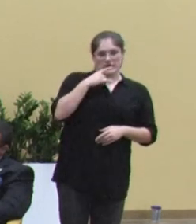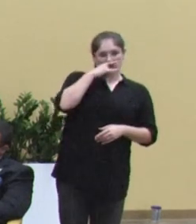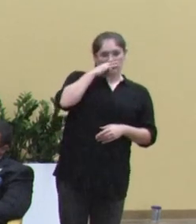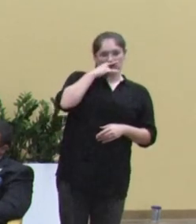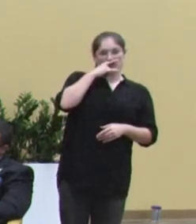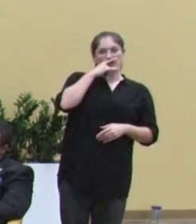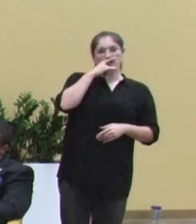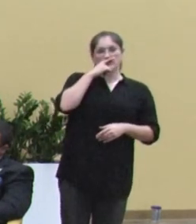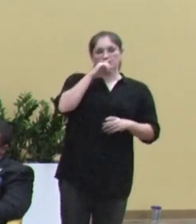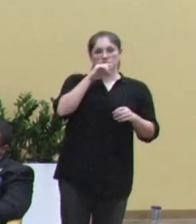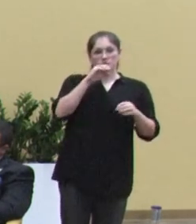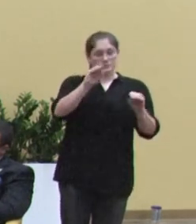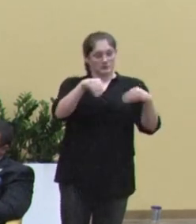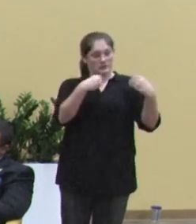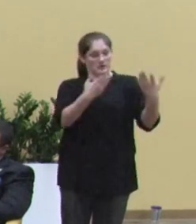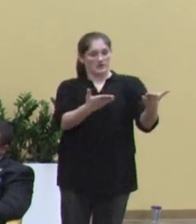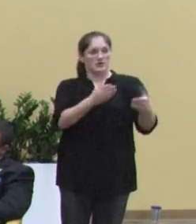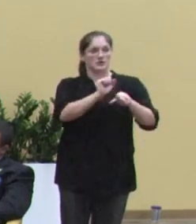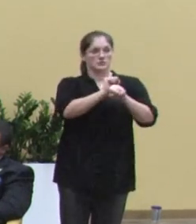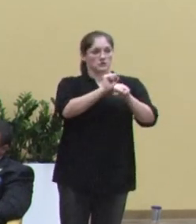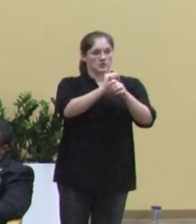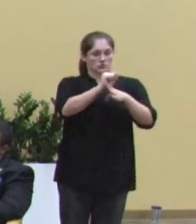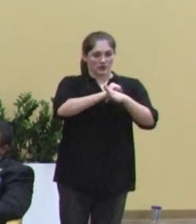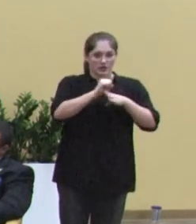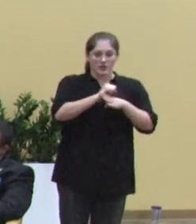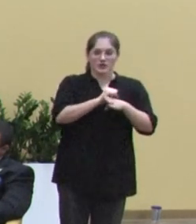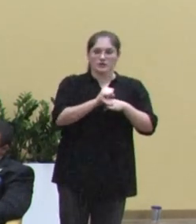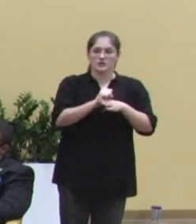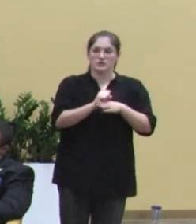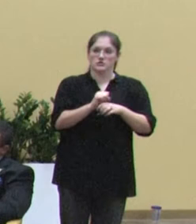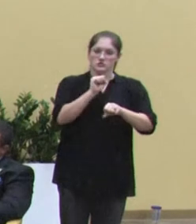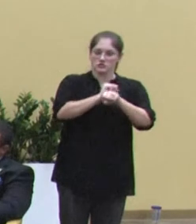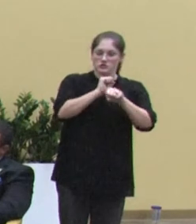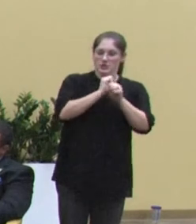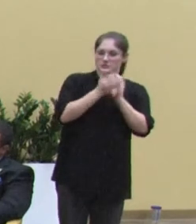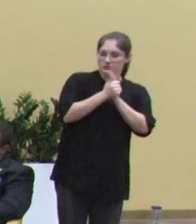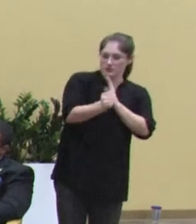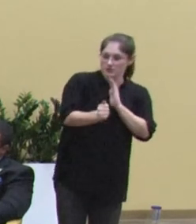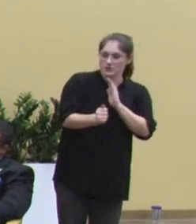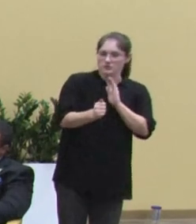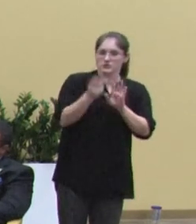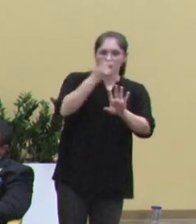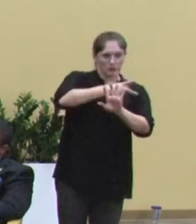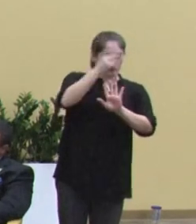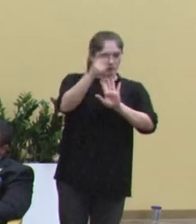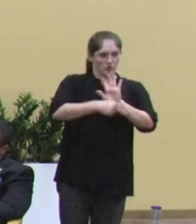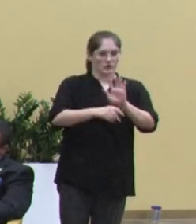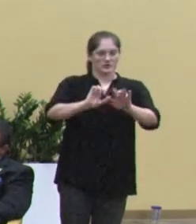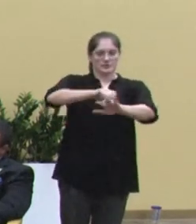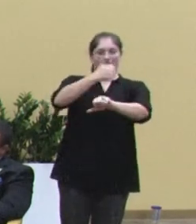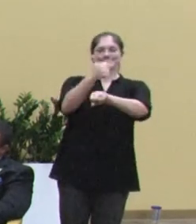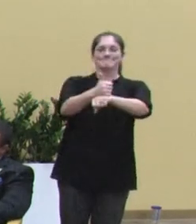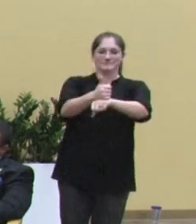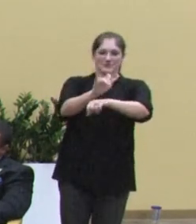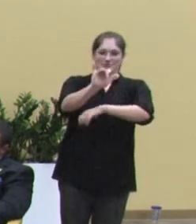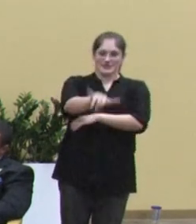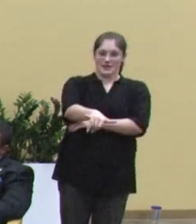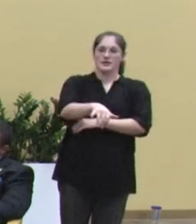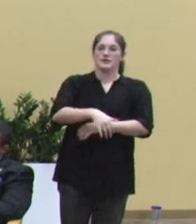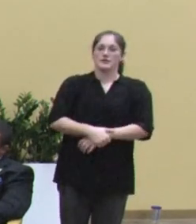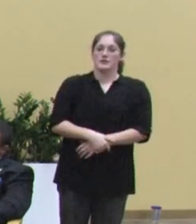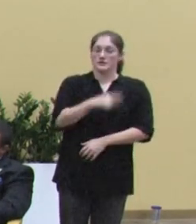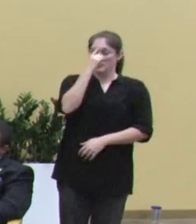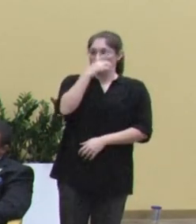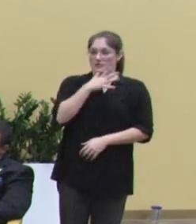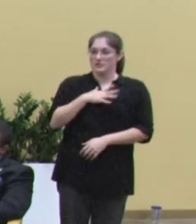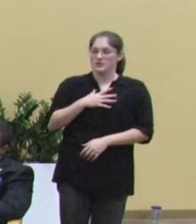get them job training, to get them skills, and to put programs in place to help with that. So black women are taking